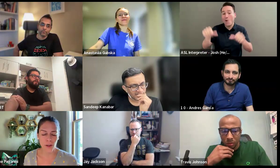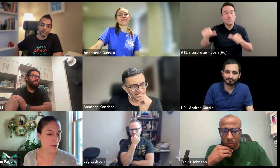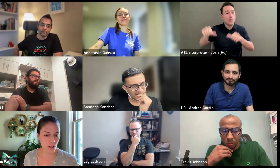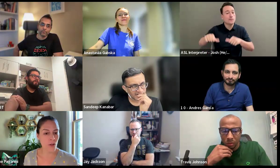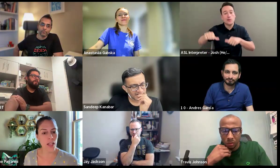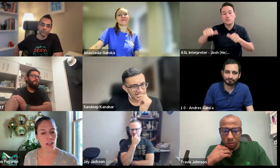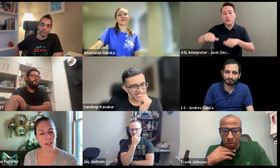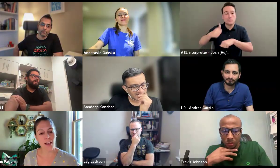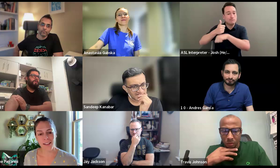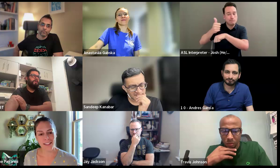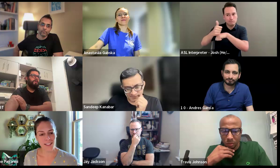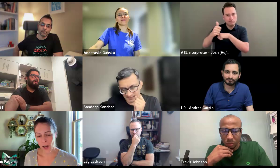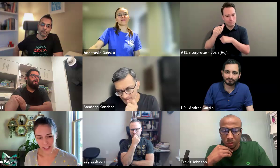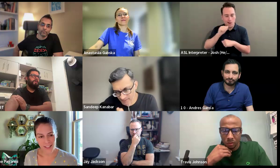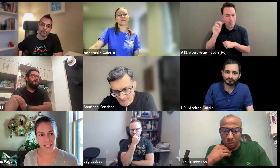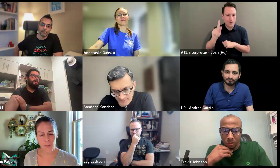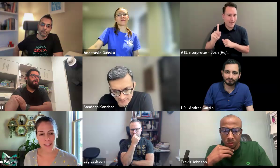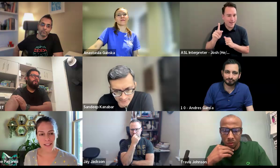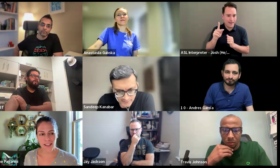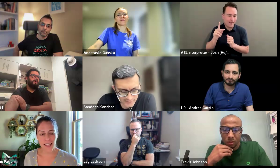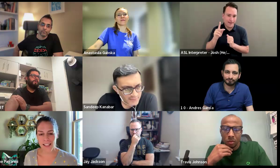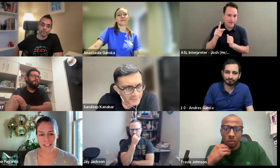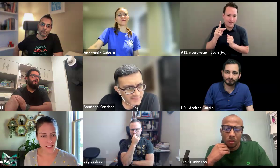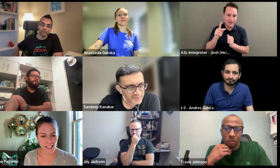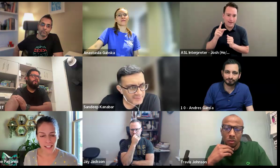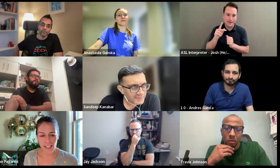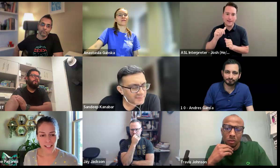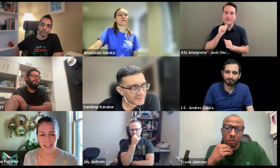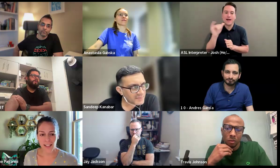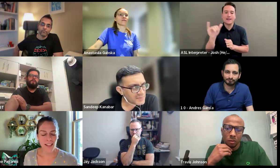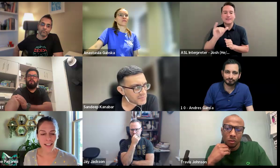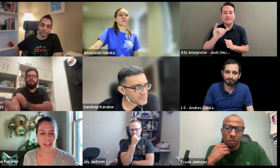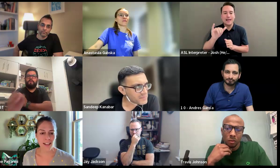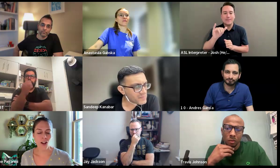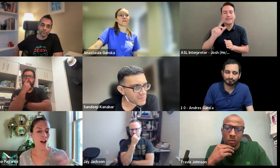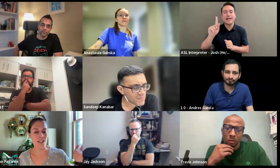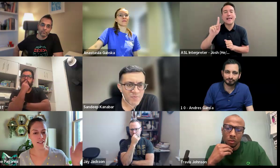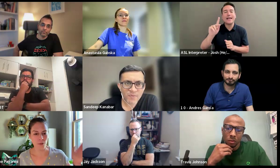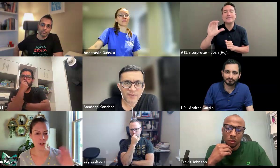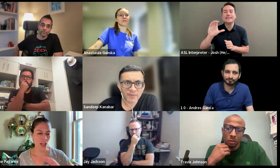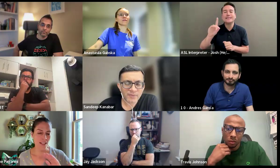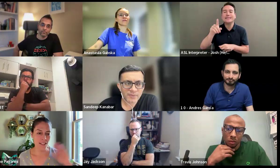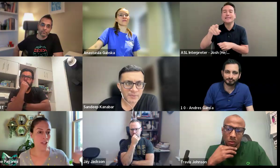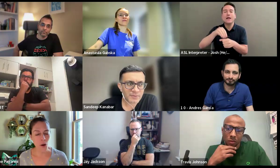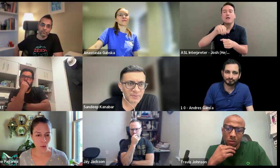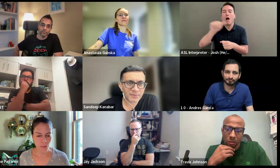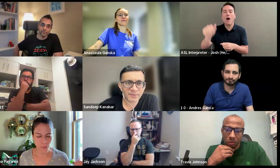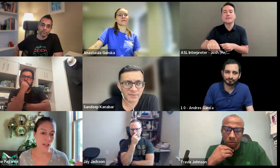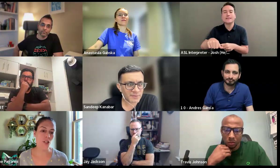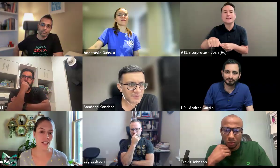no, it's not okay. It's not the same as a KCD in Austin, which has 0 budget,